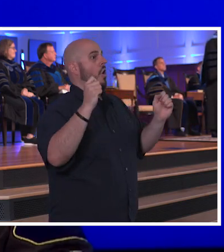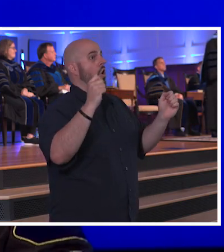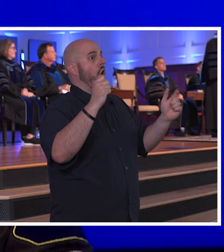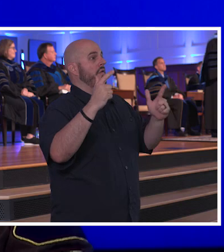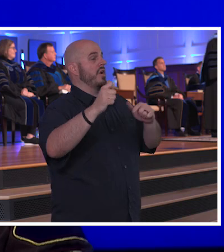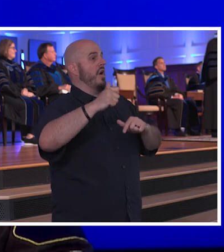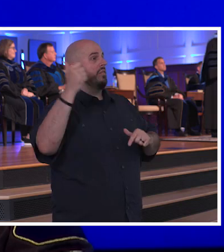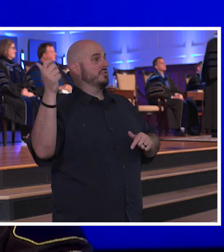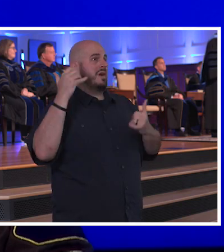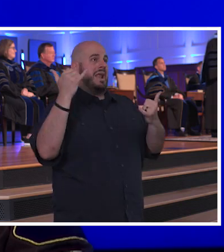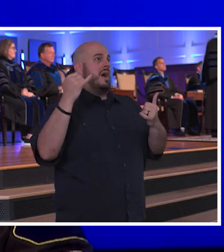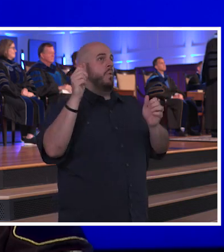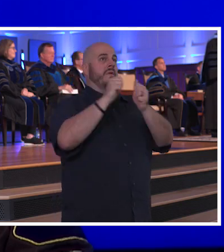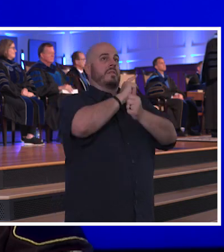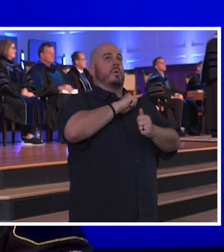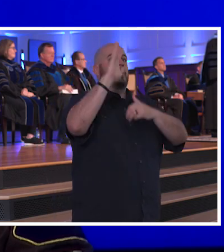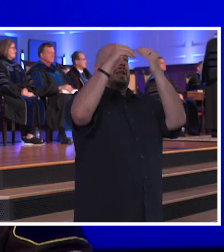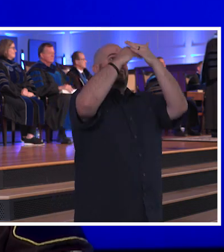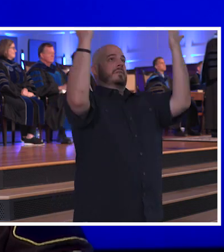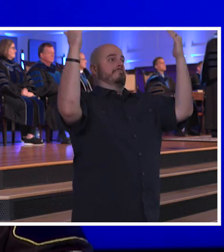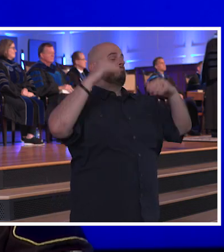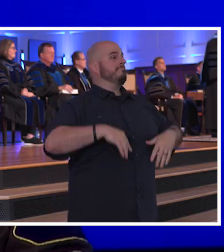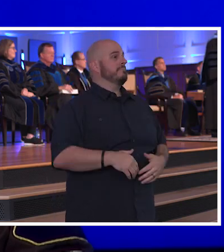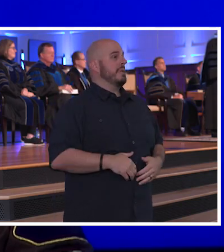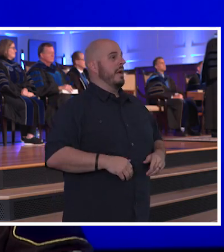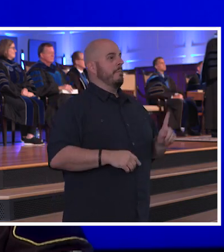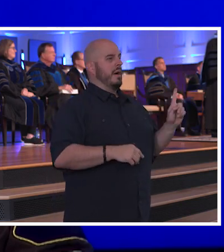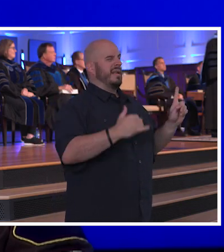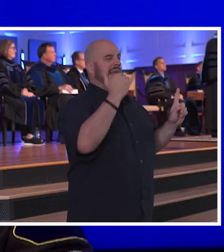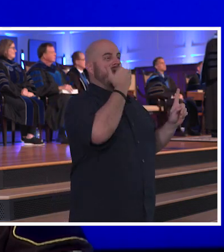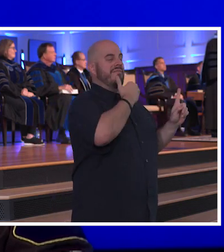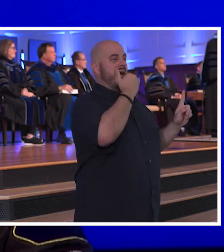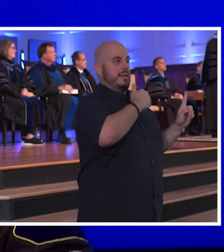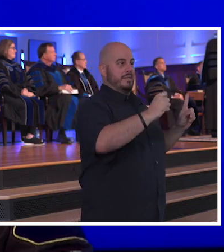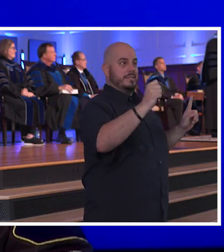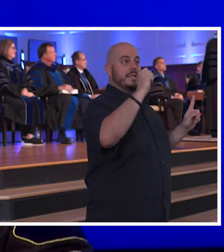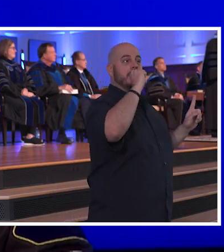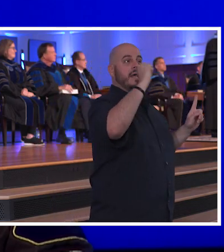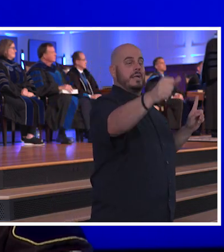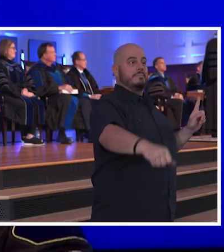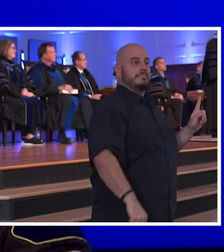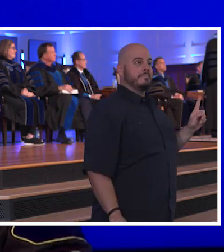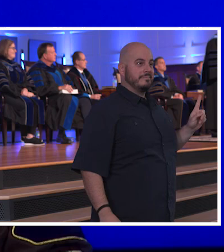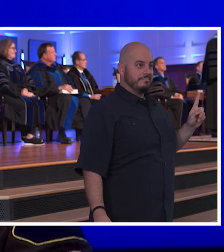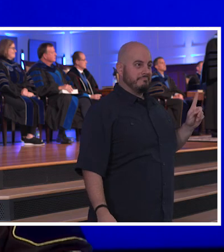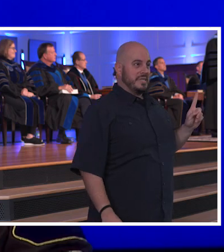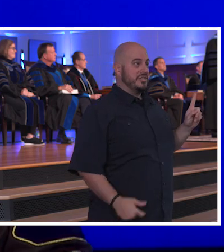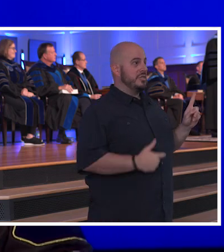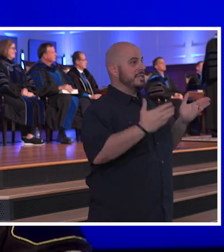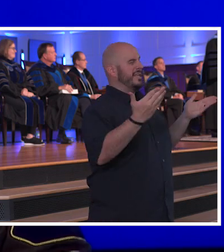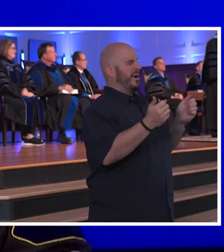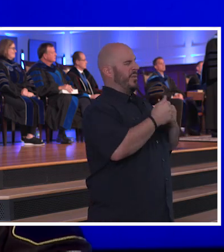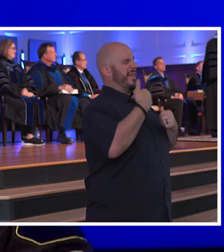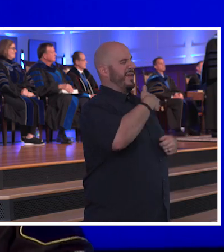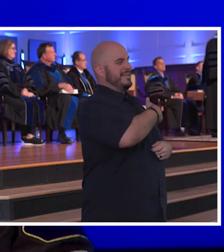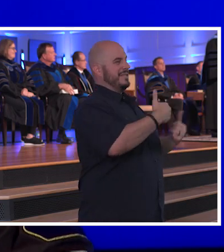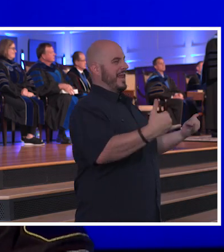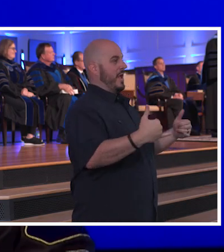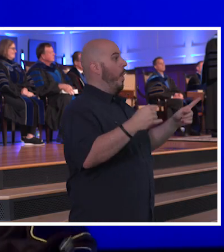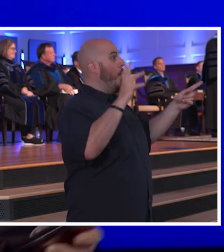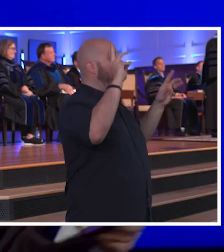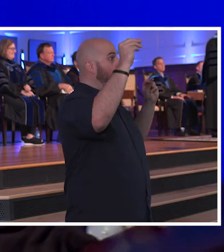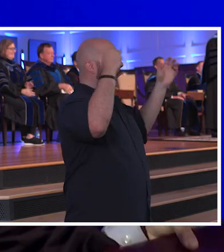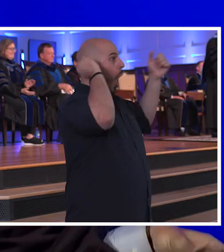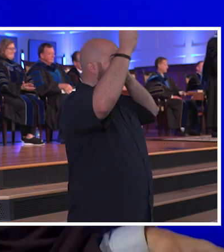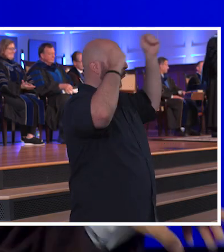Lord, but Yvette Aarons is not. And she is here with us today. And I would ask if